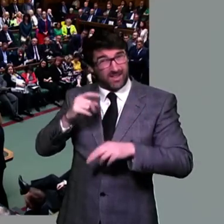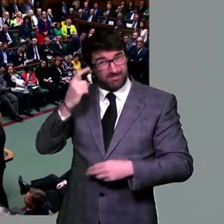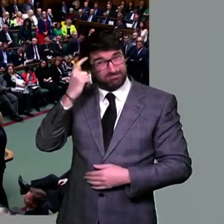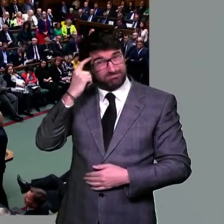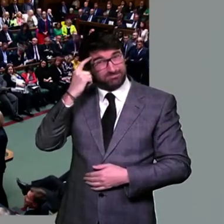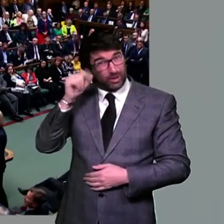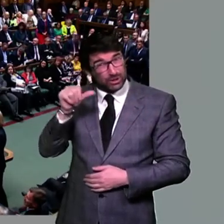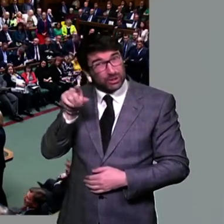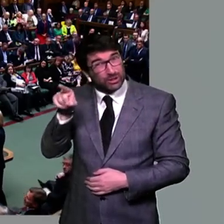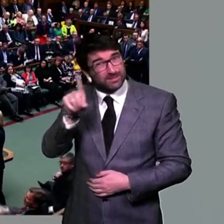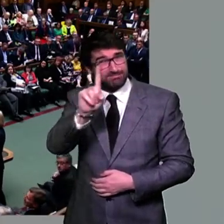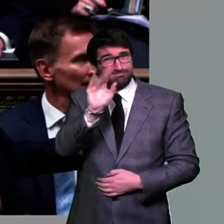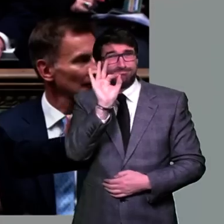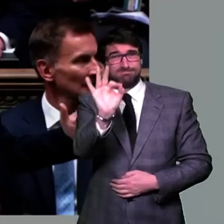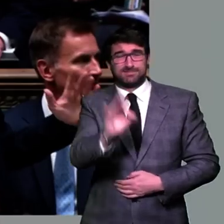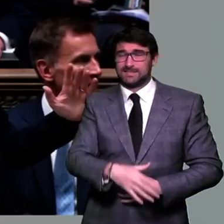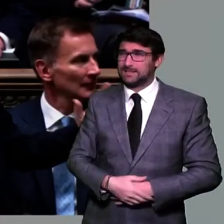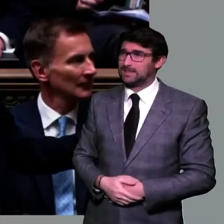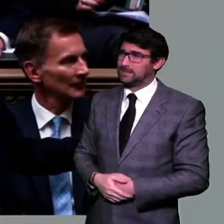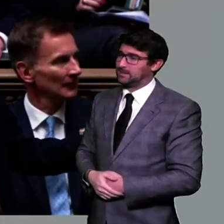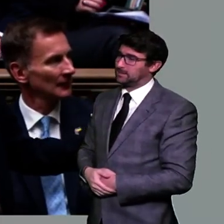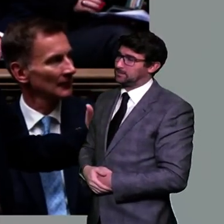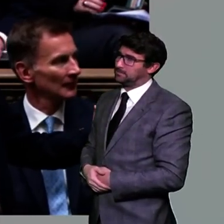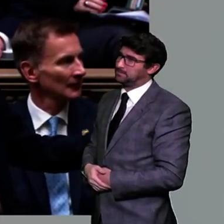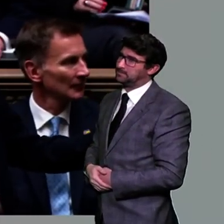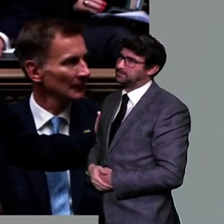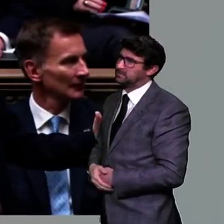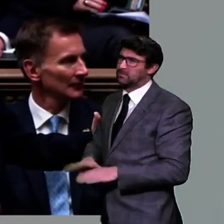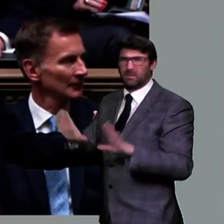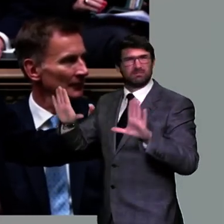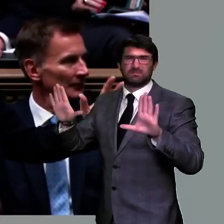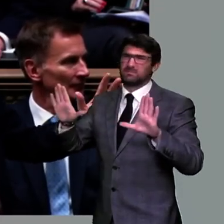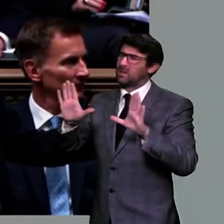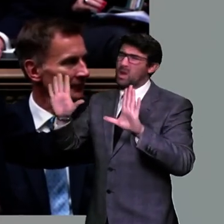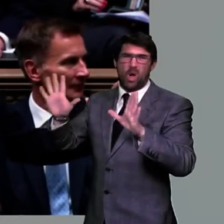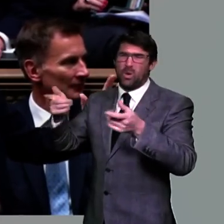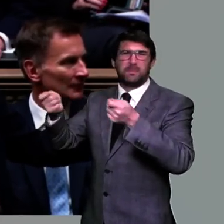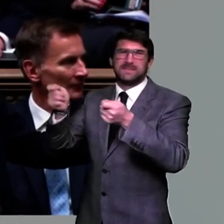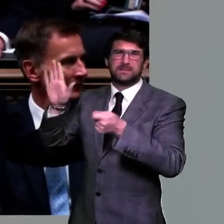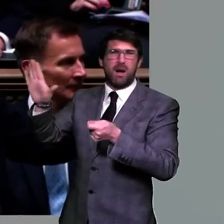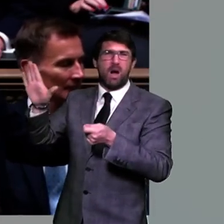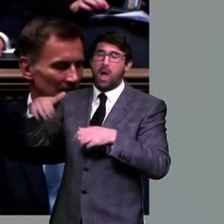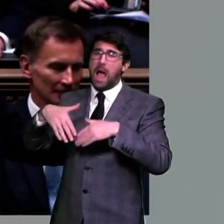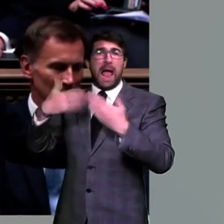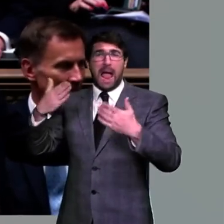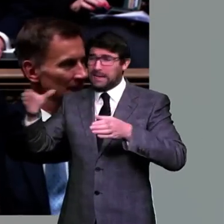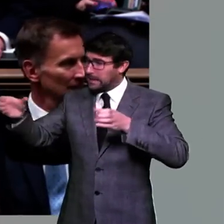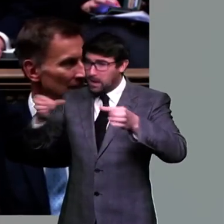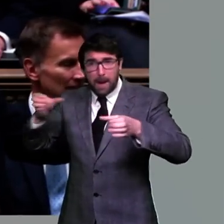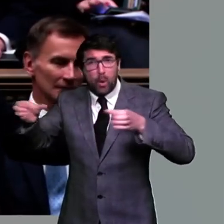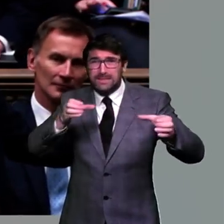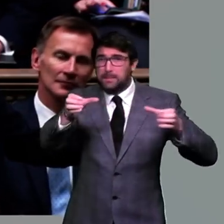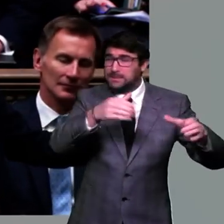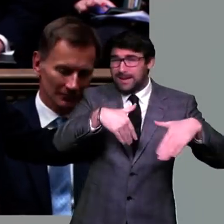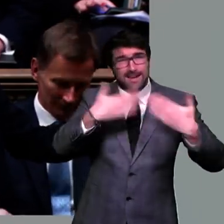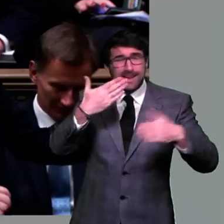Mr. Speaker, all appointments in Downing Street are properly checked through the propriety and